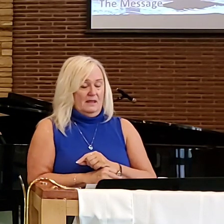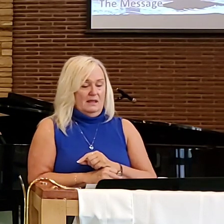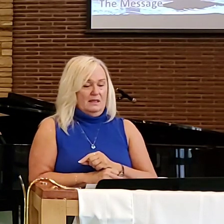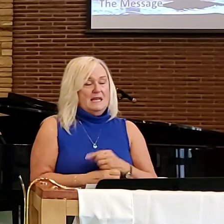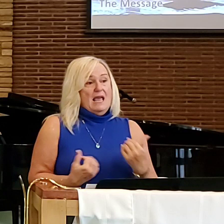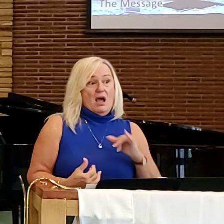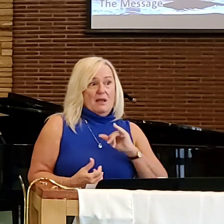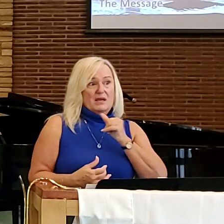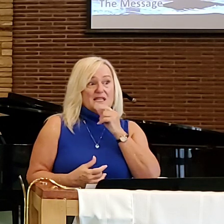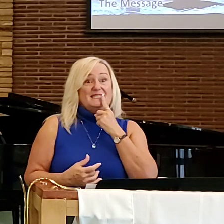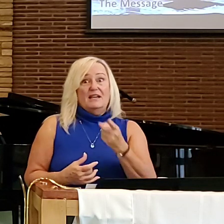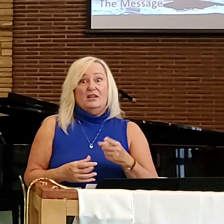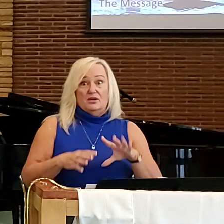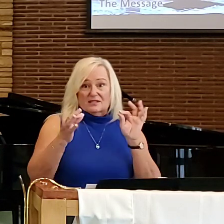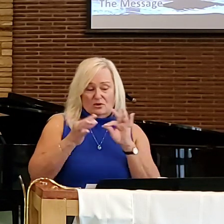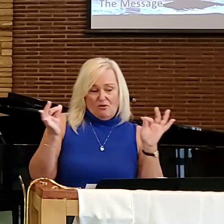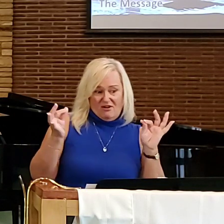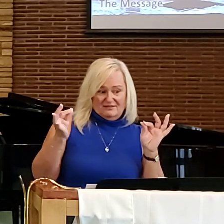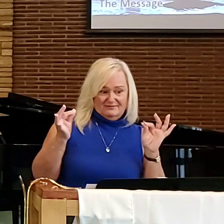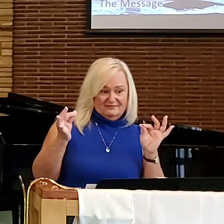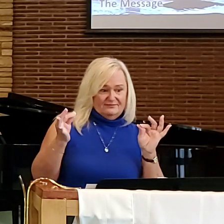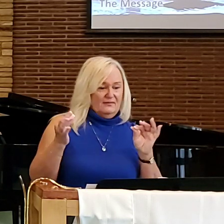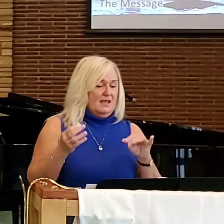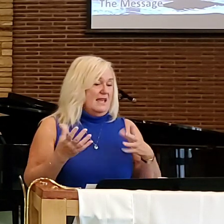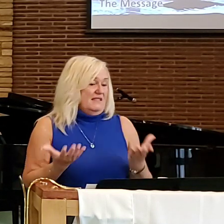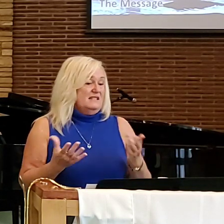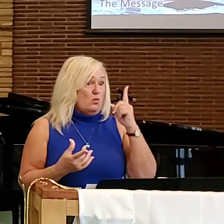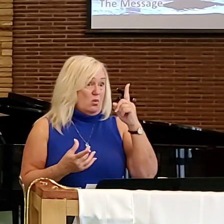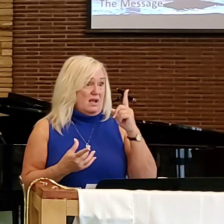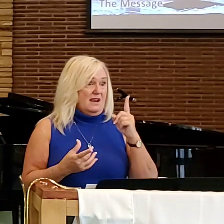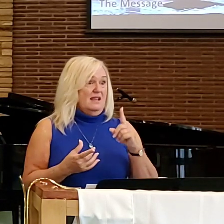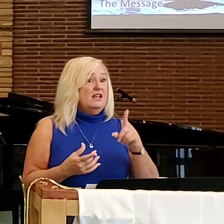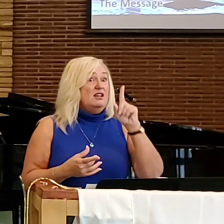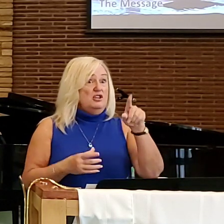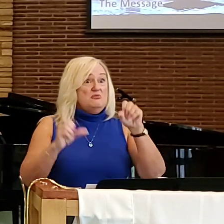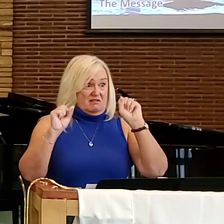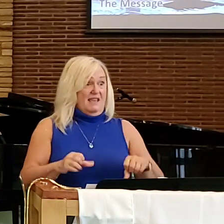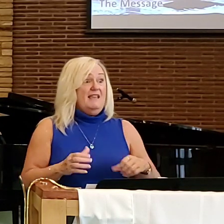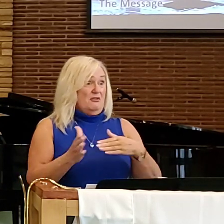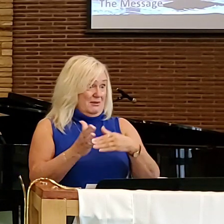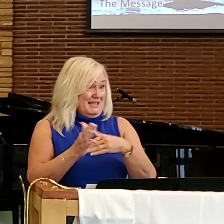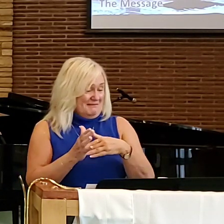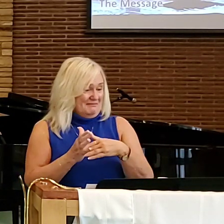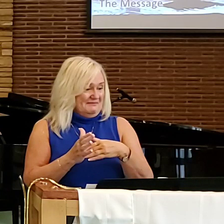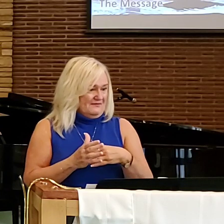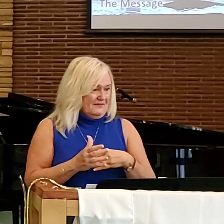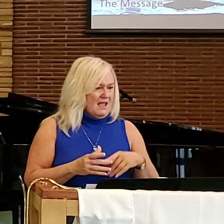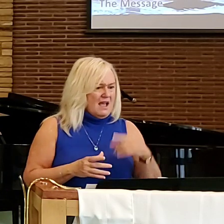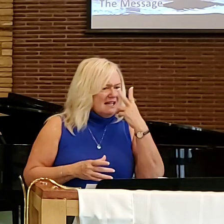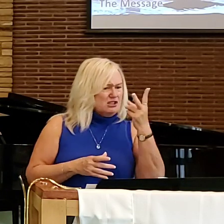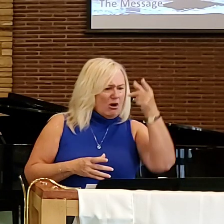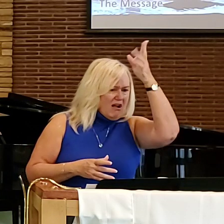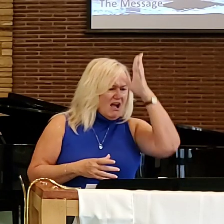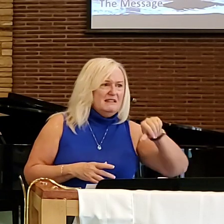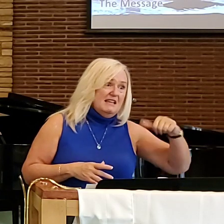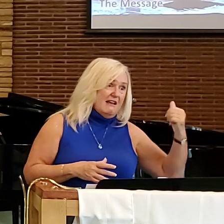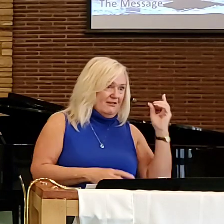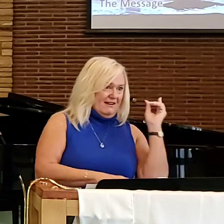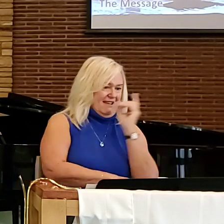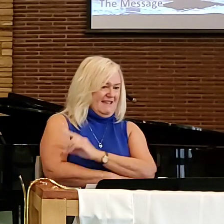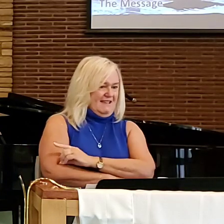Now I'm going to tell you a story, and this one you can repeat. I saw God the other